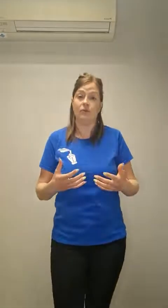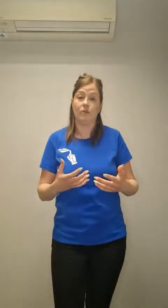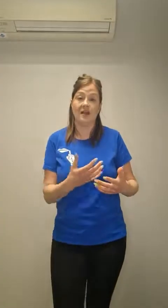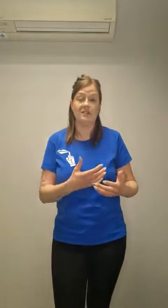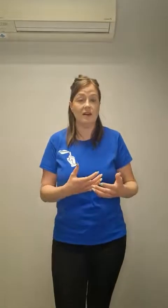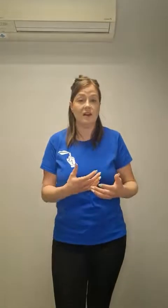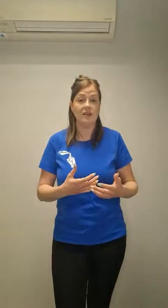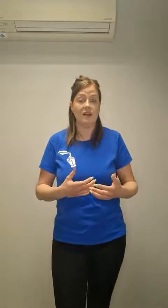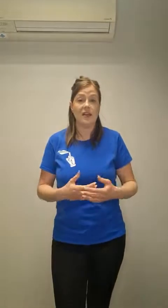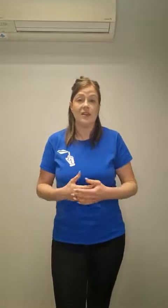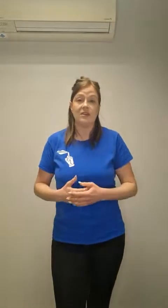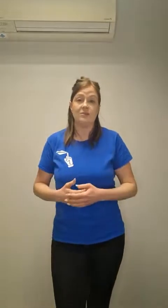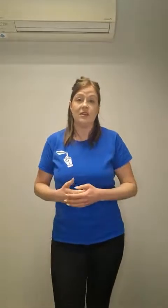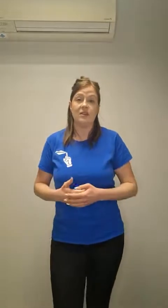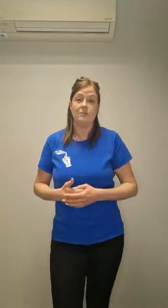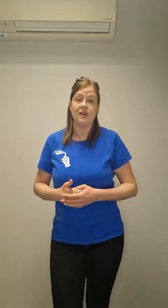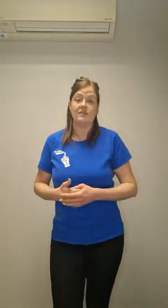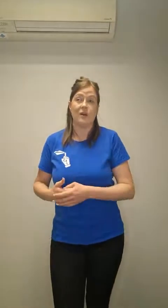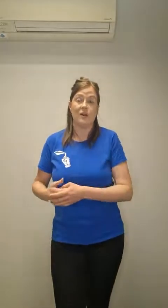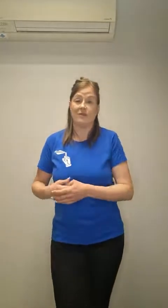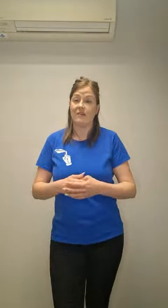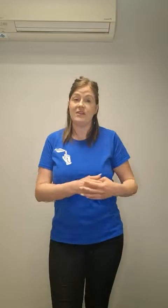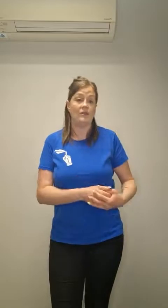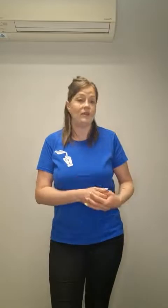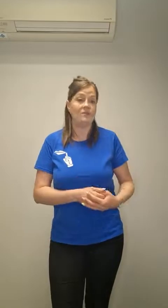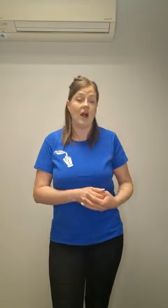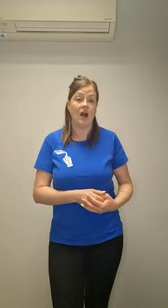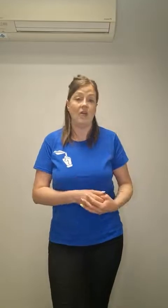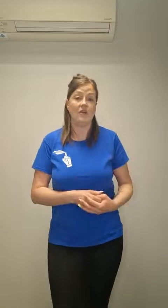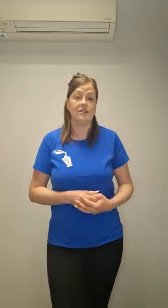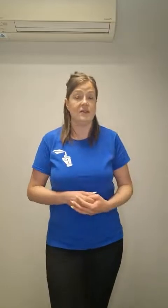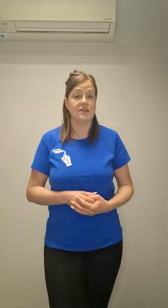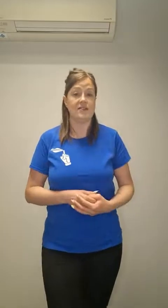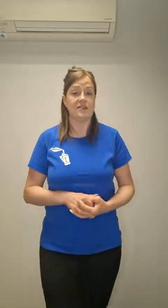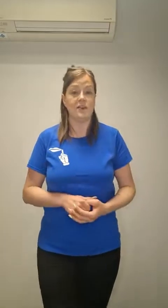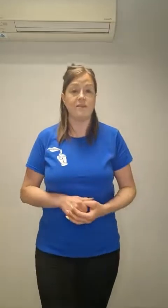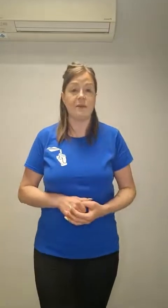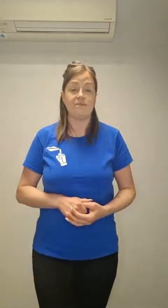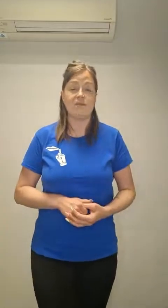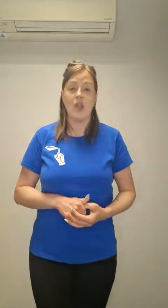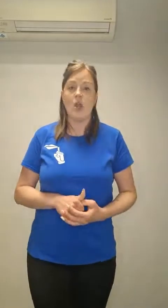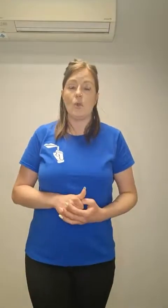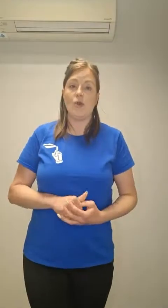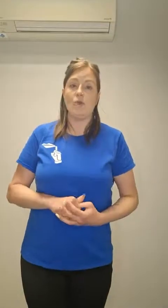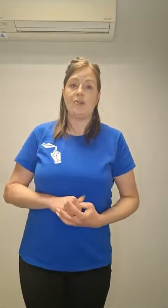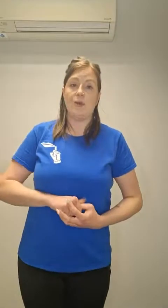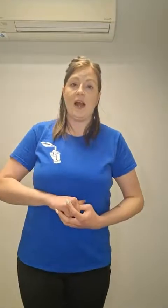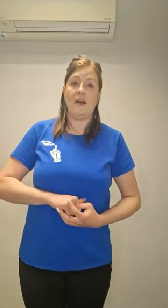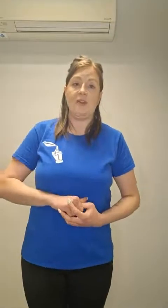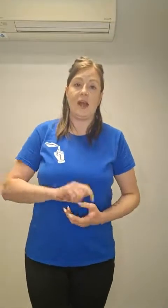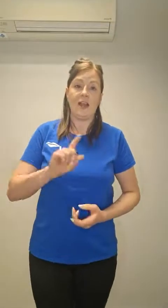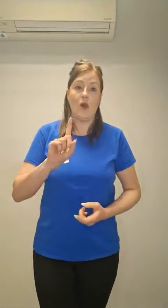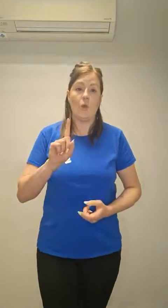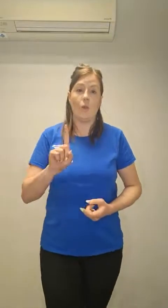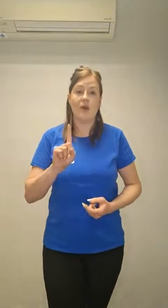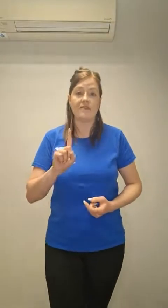that sign, something that makes Signalong very different to other signing systems. We also have a one sign